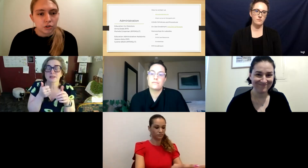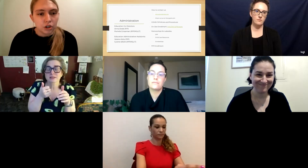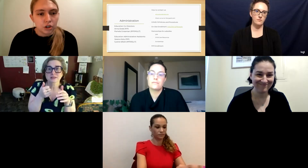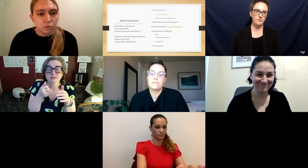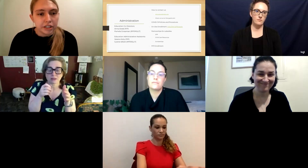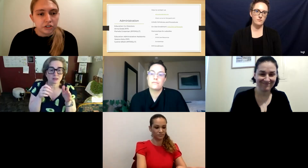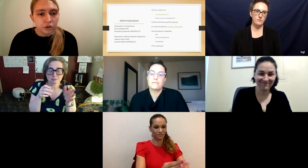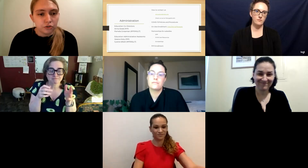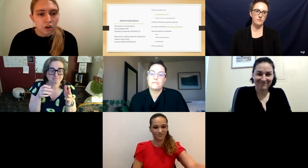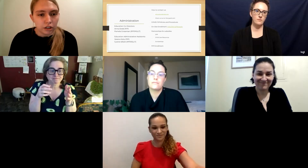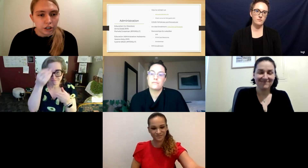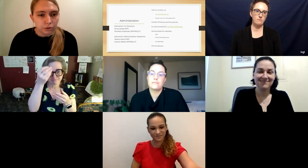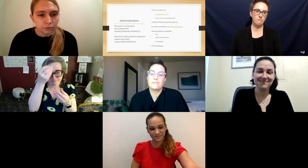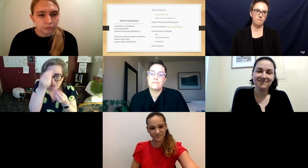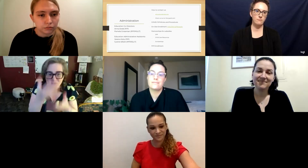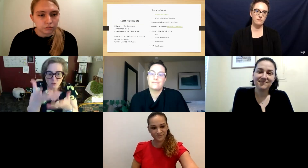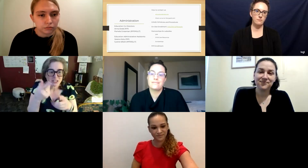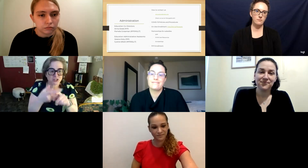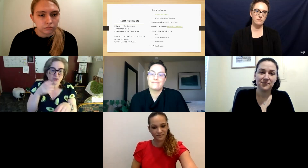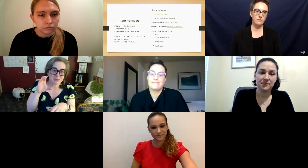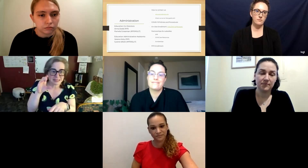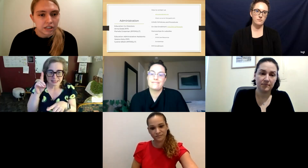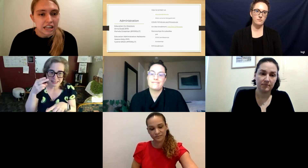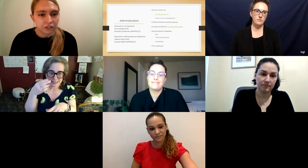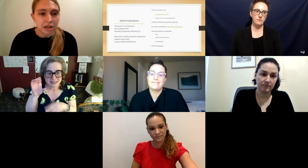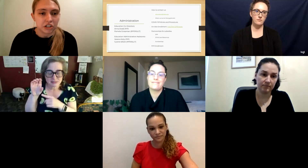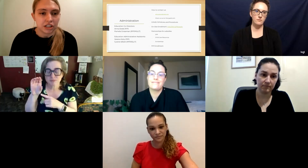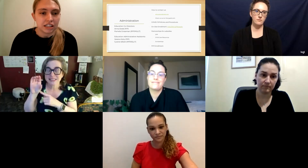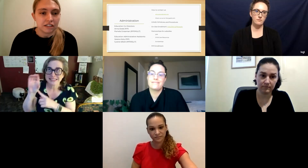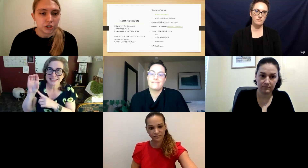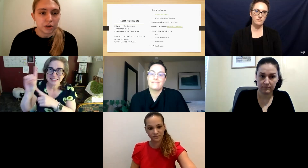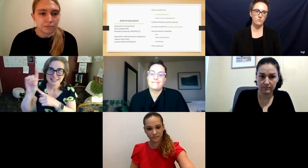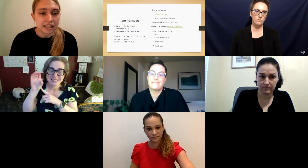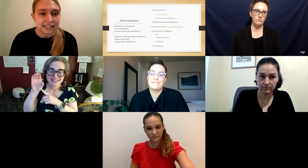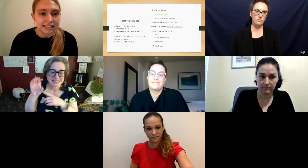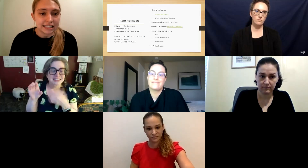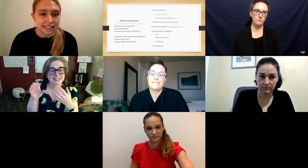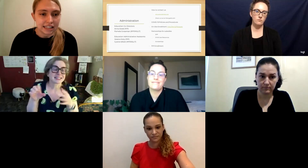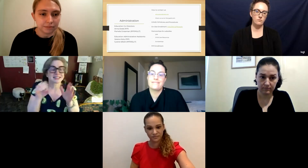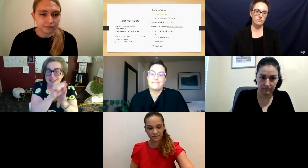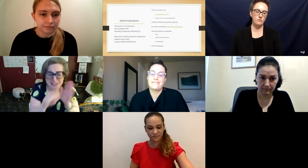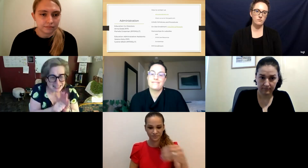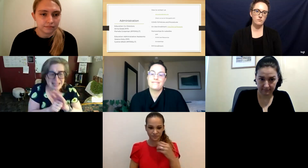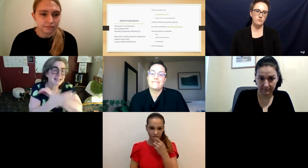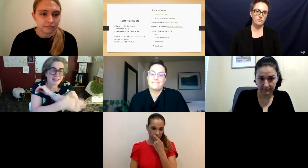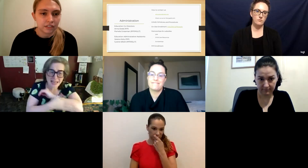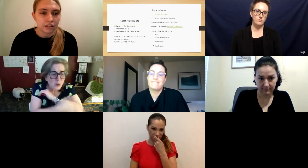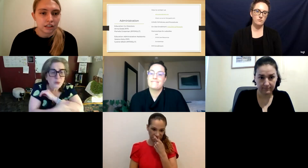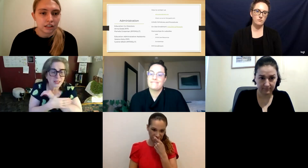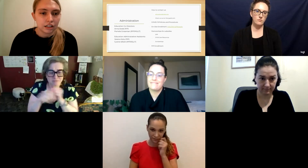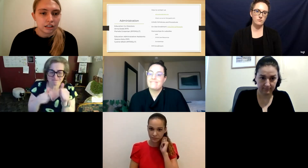But we do follow the information given to us by the CDC.